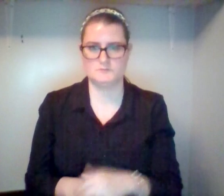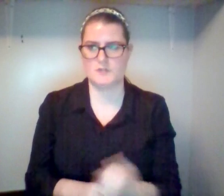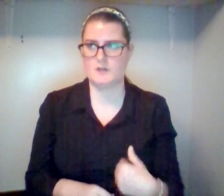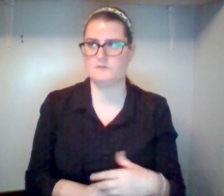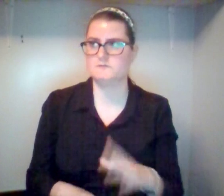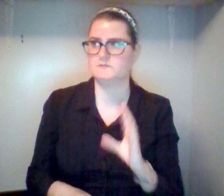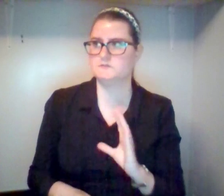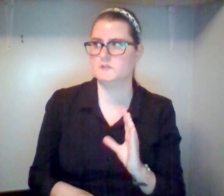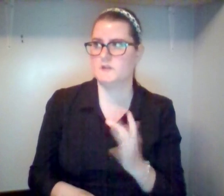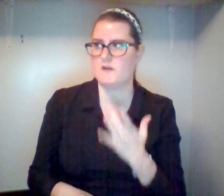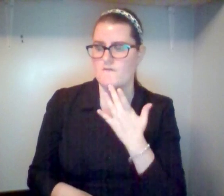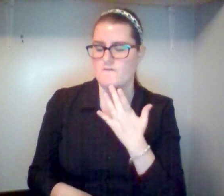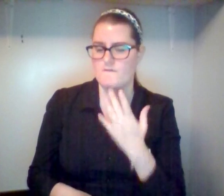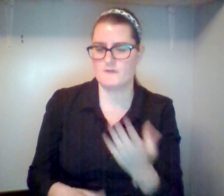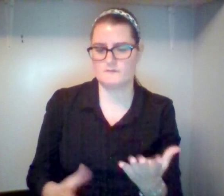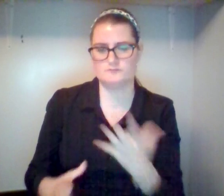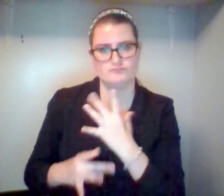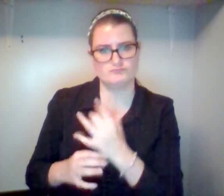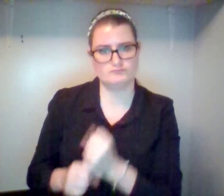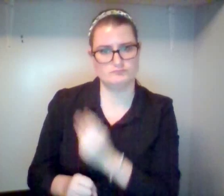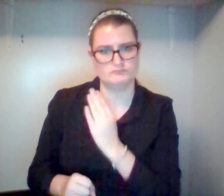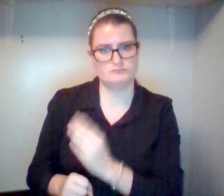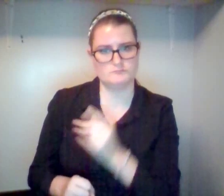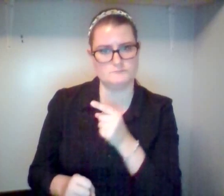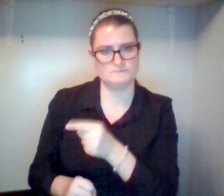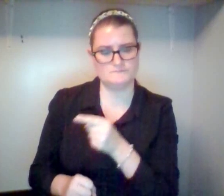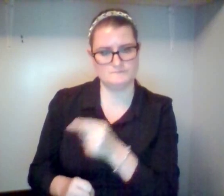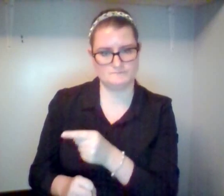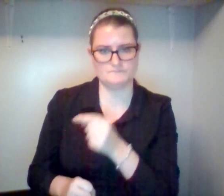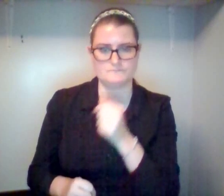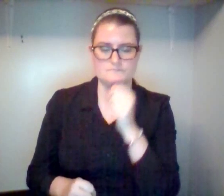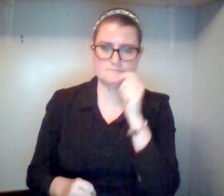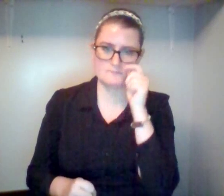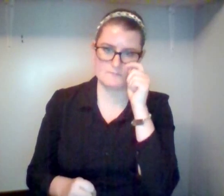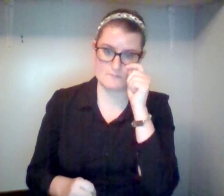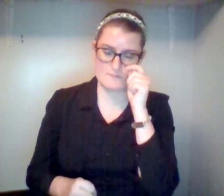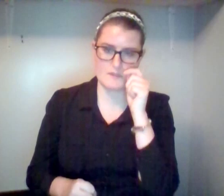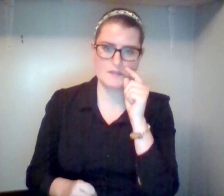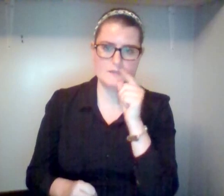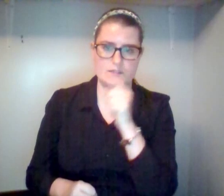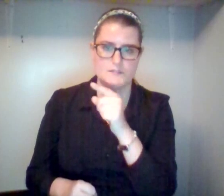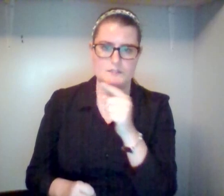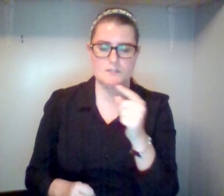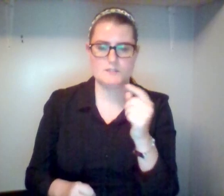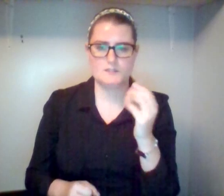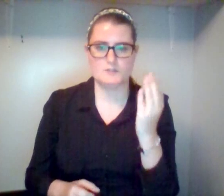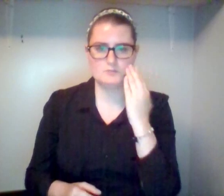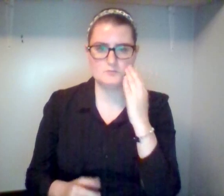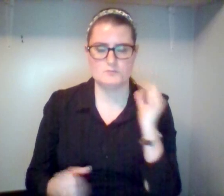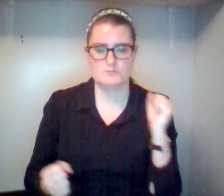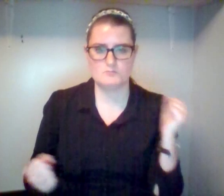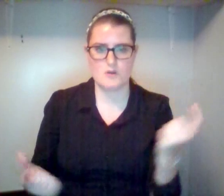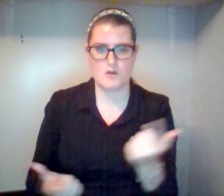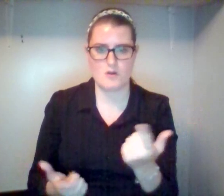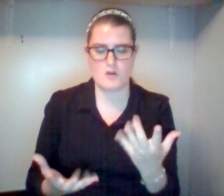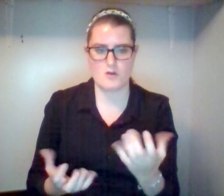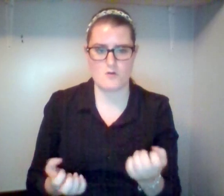God with his ability, or for his willingness and ability to help a young couple make